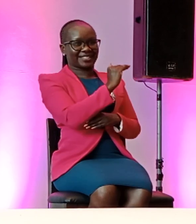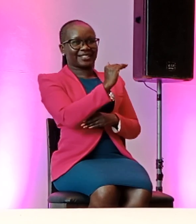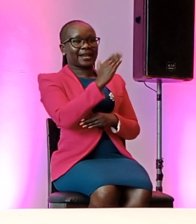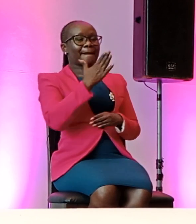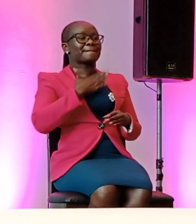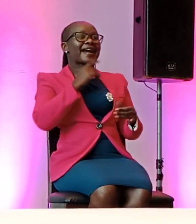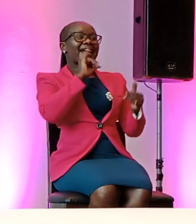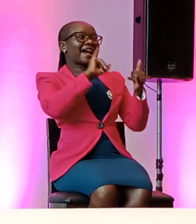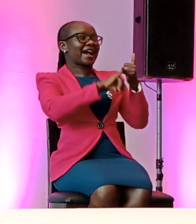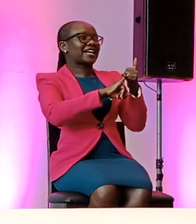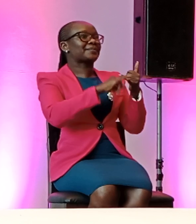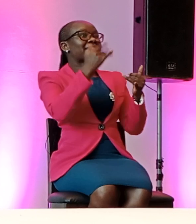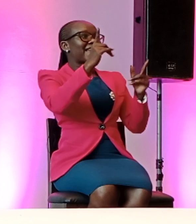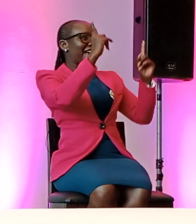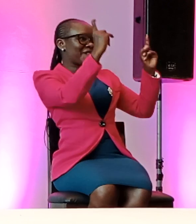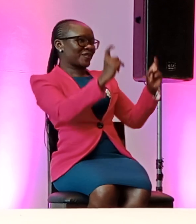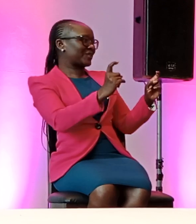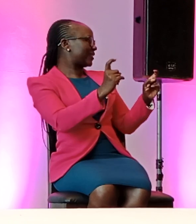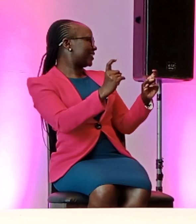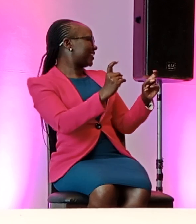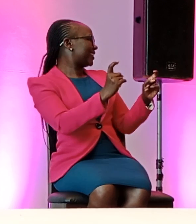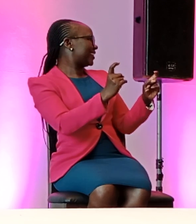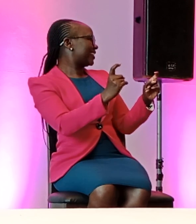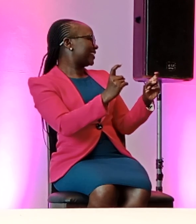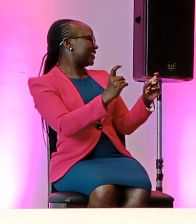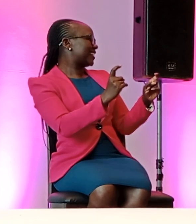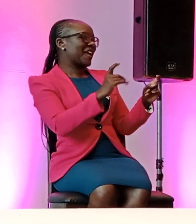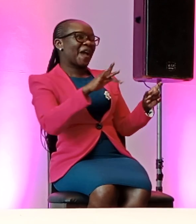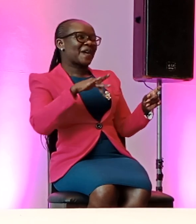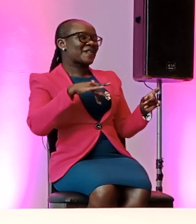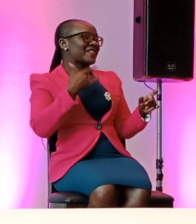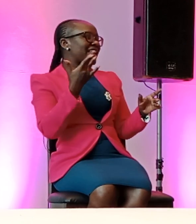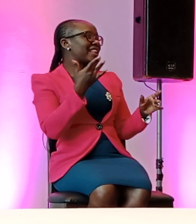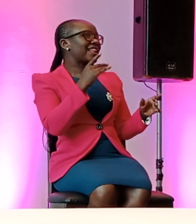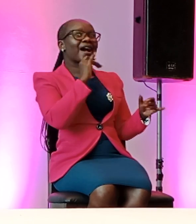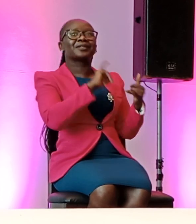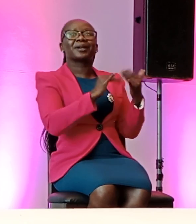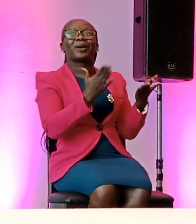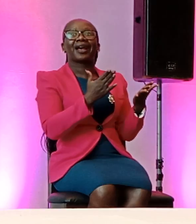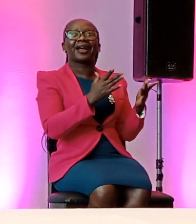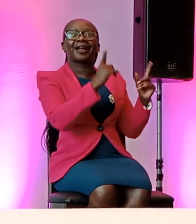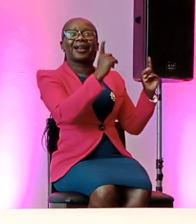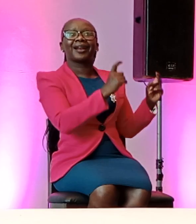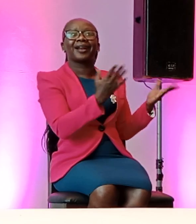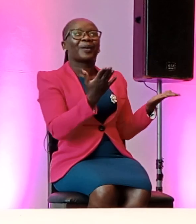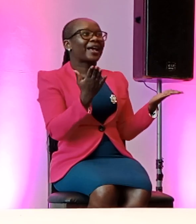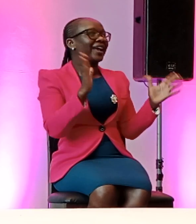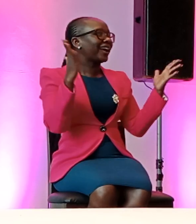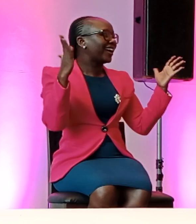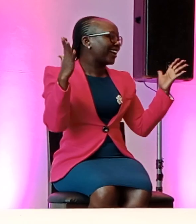My husband is there taking a photo of me. Few feminists that believe in women.